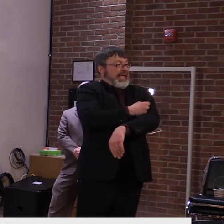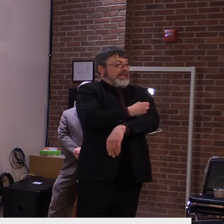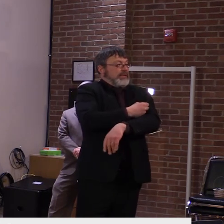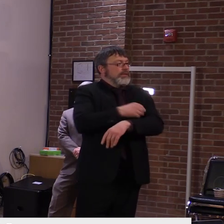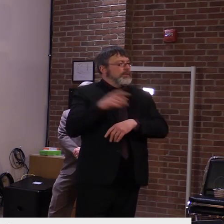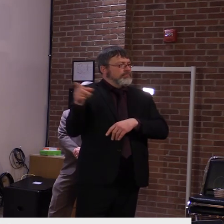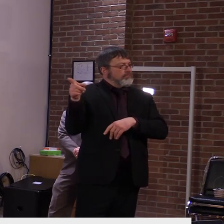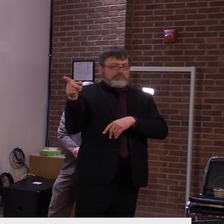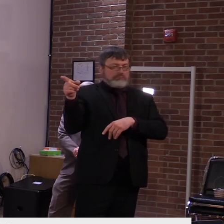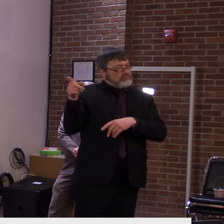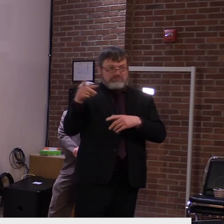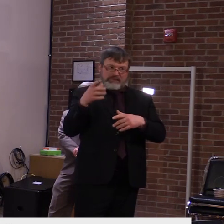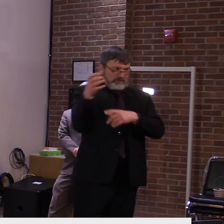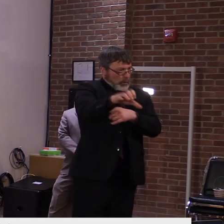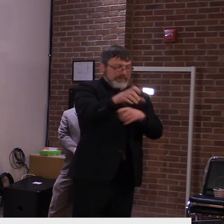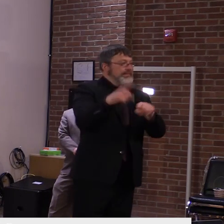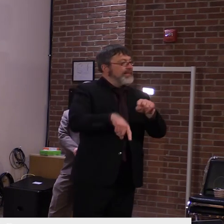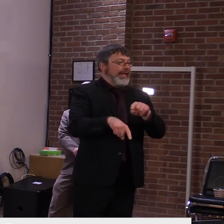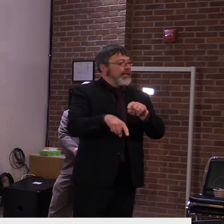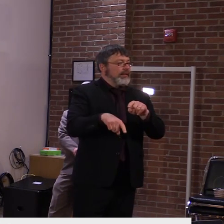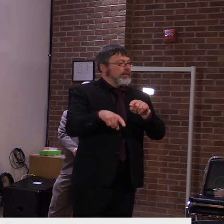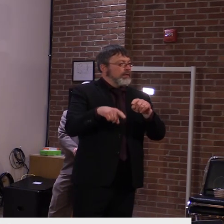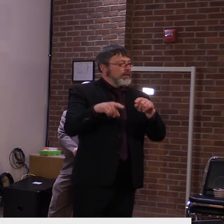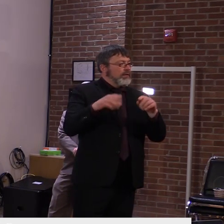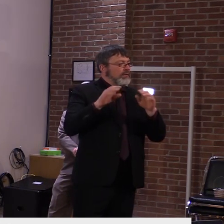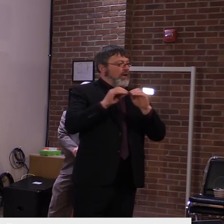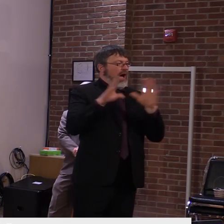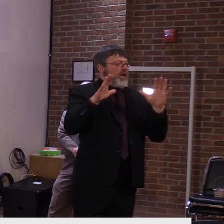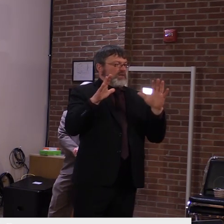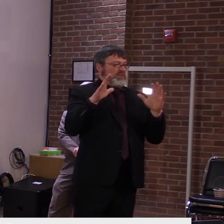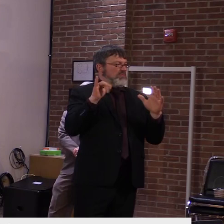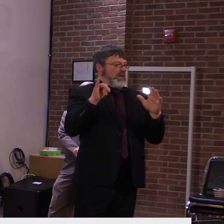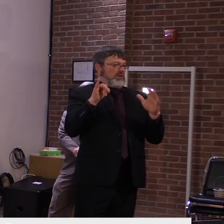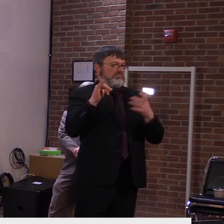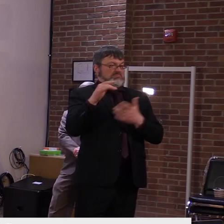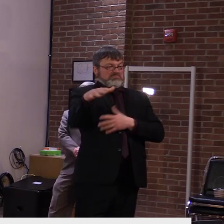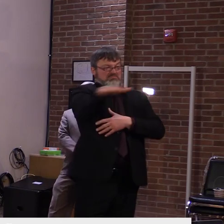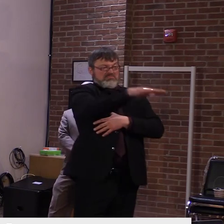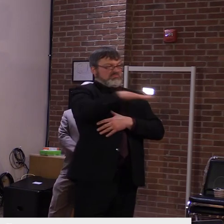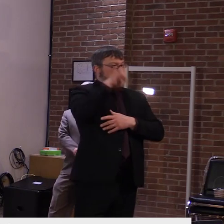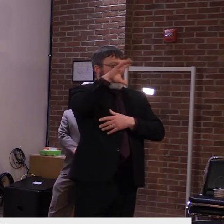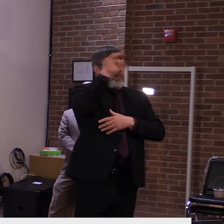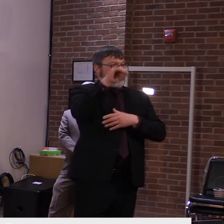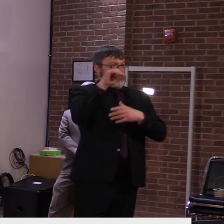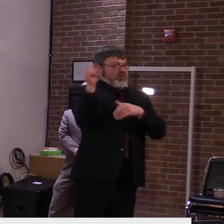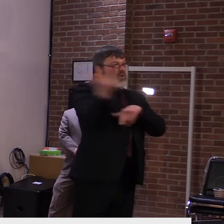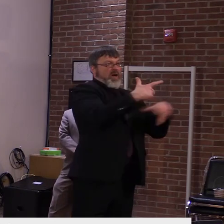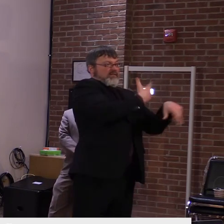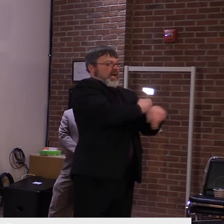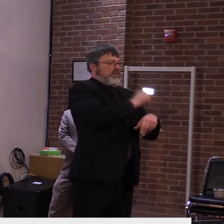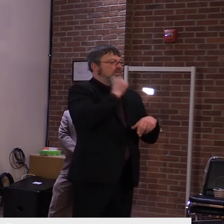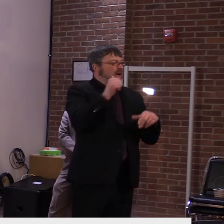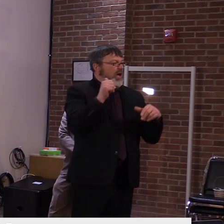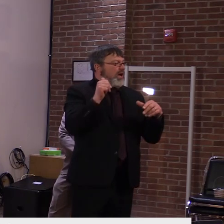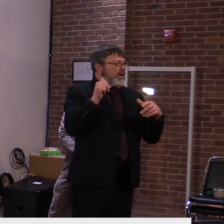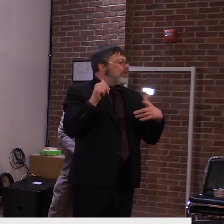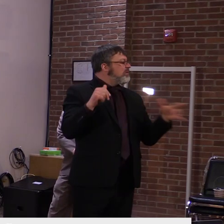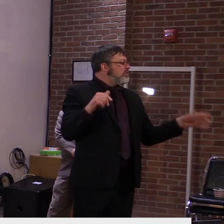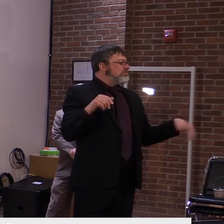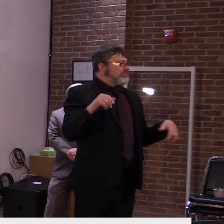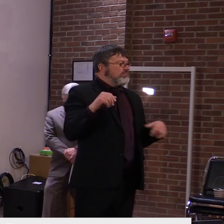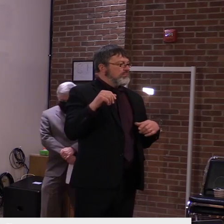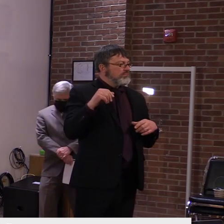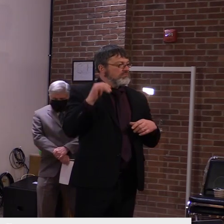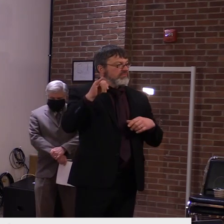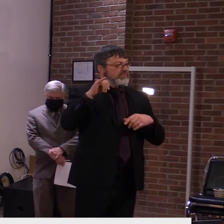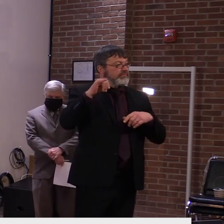that take-up won't be 100%. For example, we had hospitals with acceptance rates below 70% a month into the phase one rollout. And it